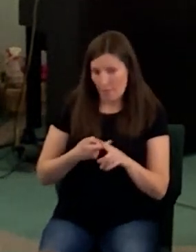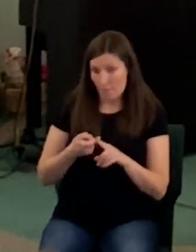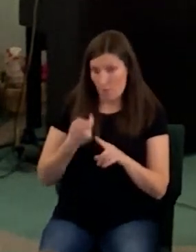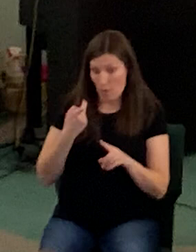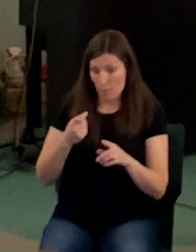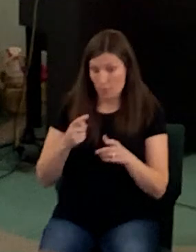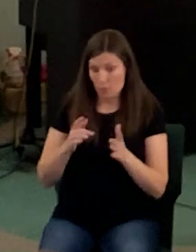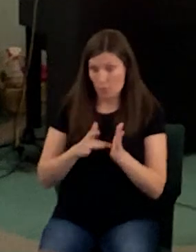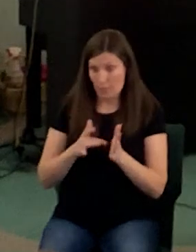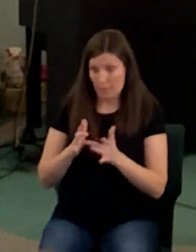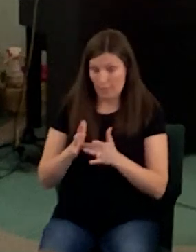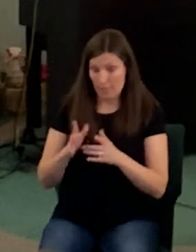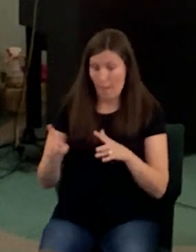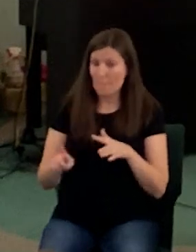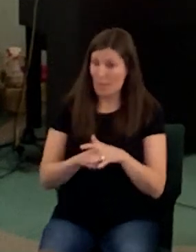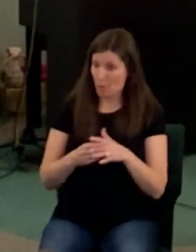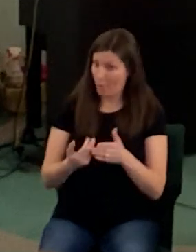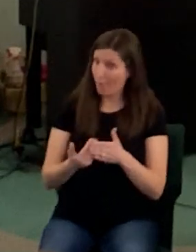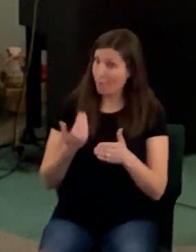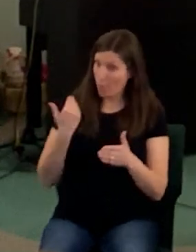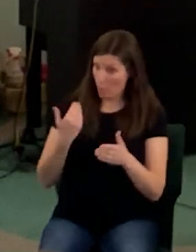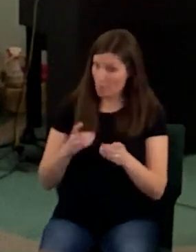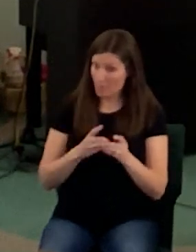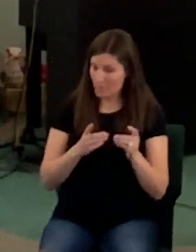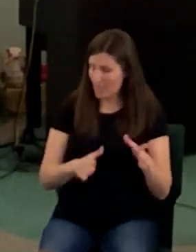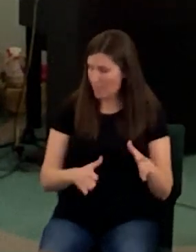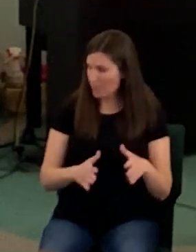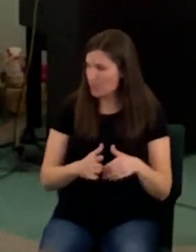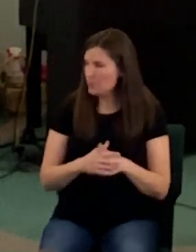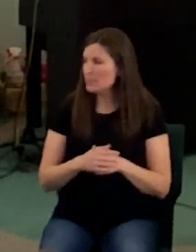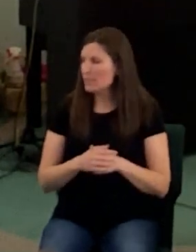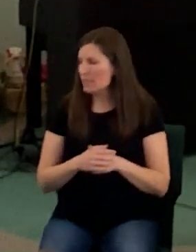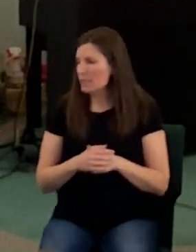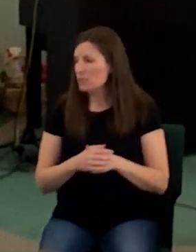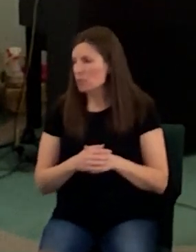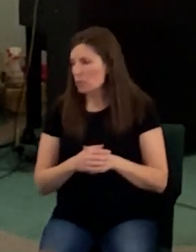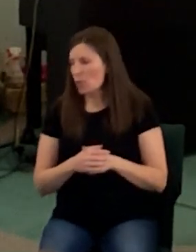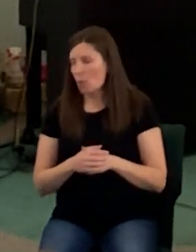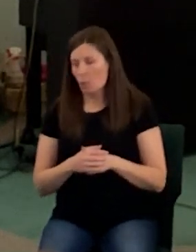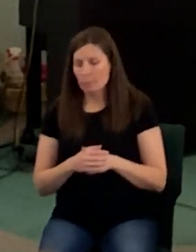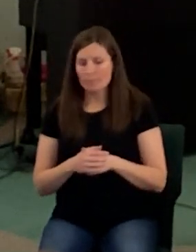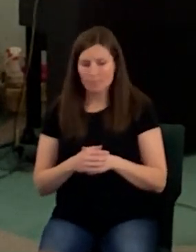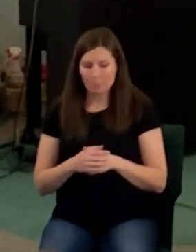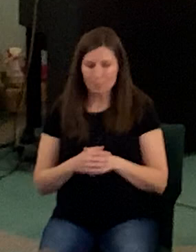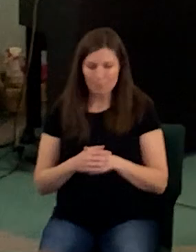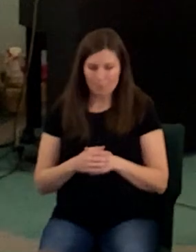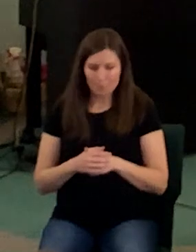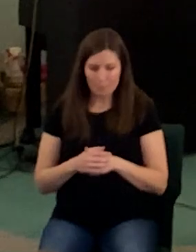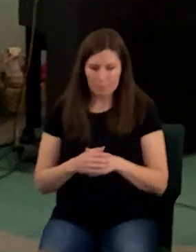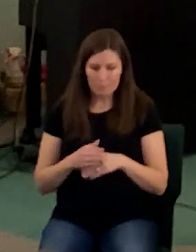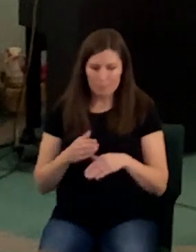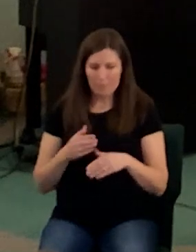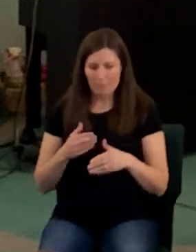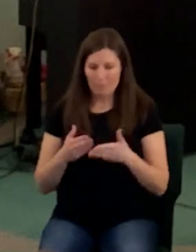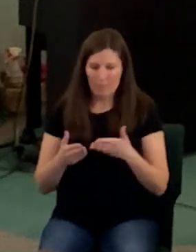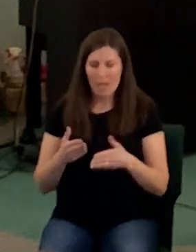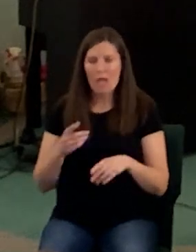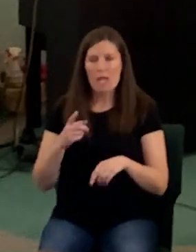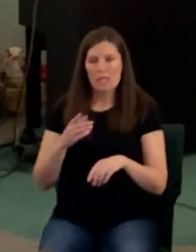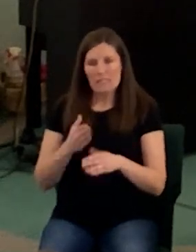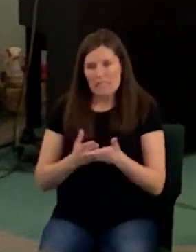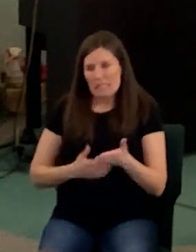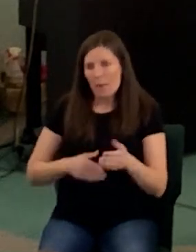Jesus. The ESV says it happened after this, or the NIV, it says afterward. Very kind of a vague